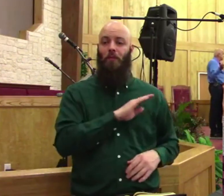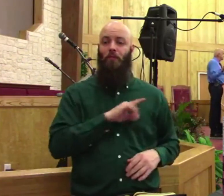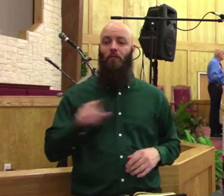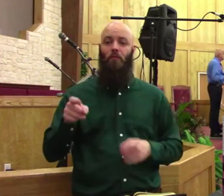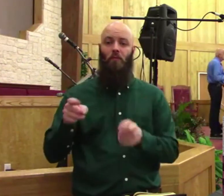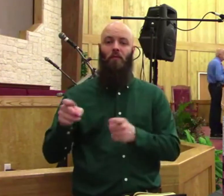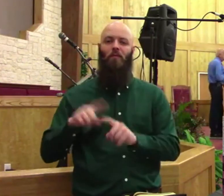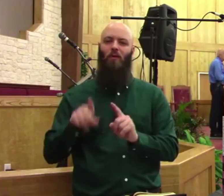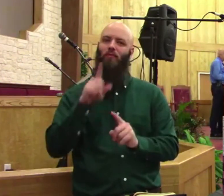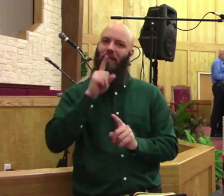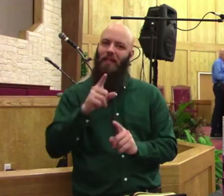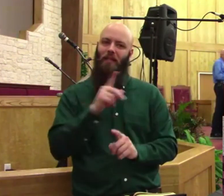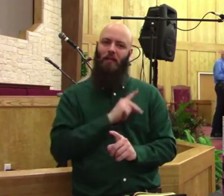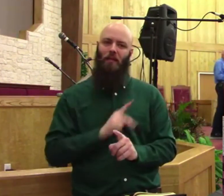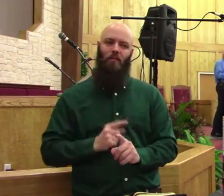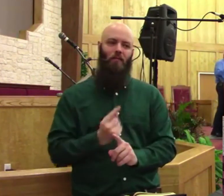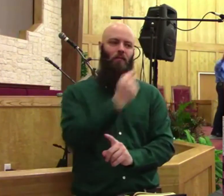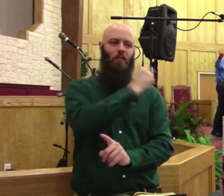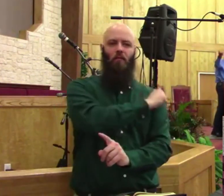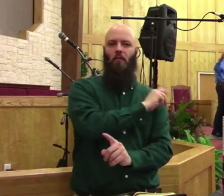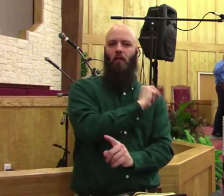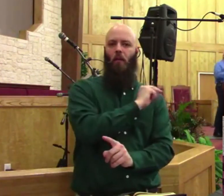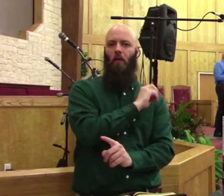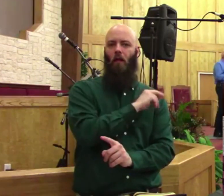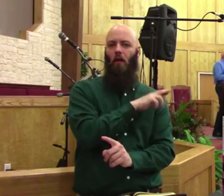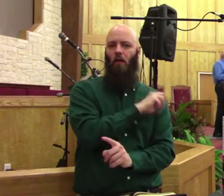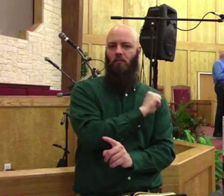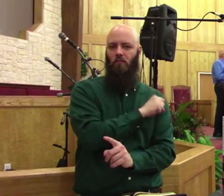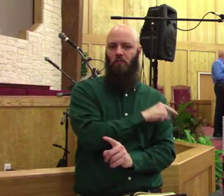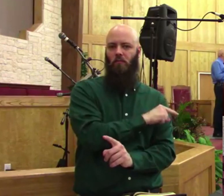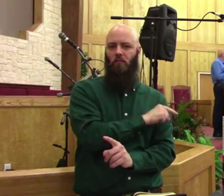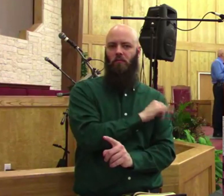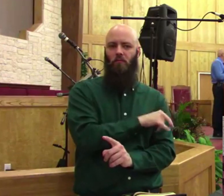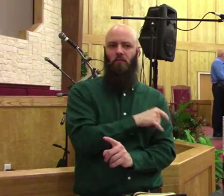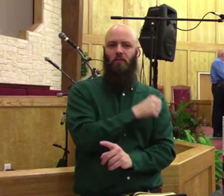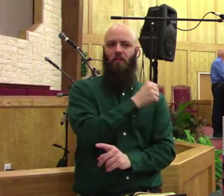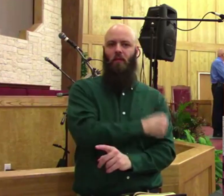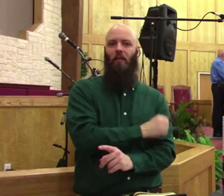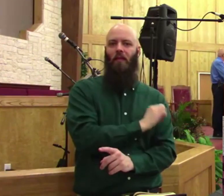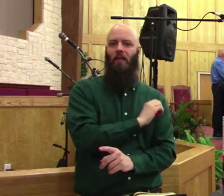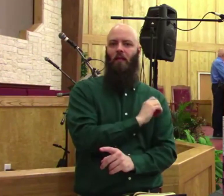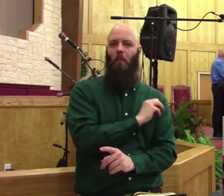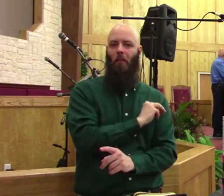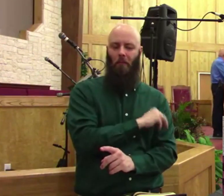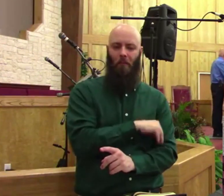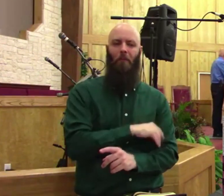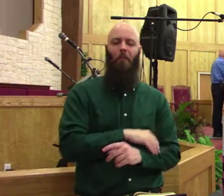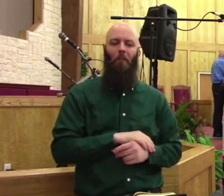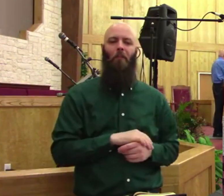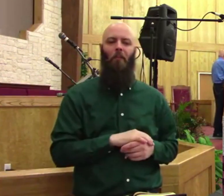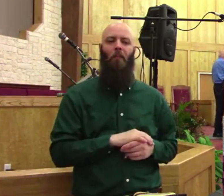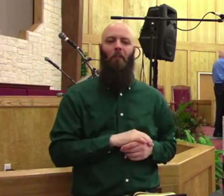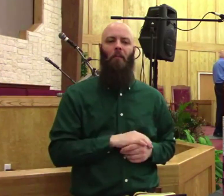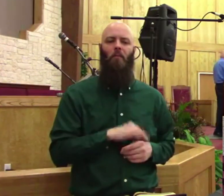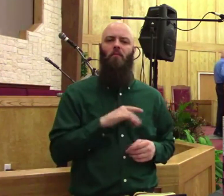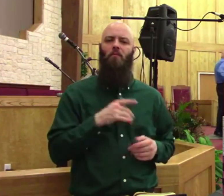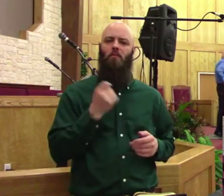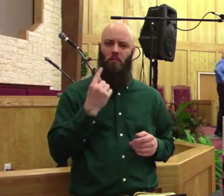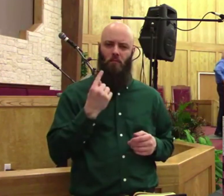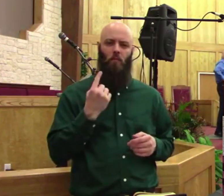really king, Nabonidus, over in wherever he is there in south of Edom. One of the clues that we get this